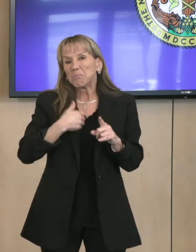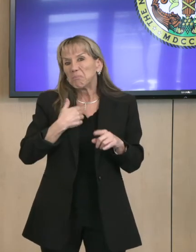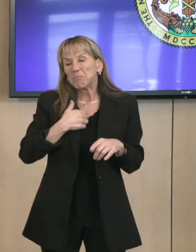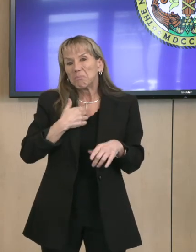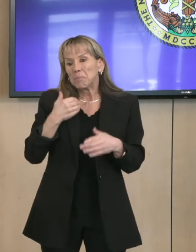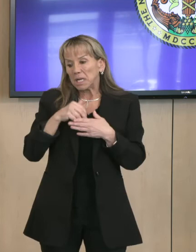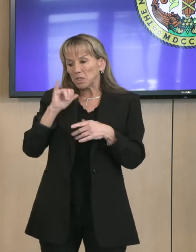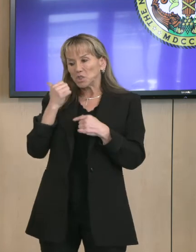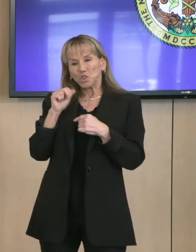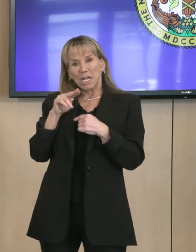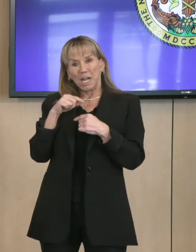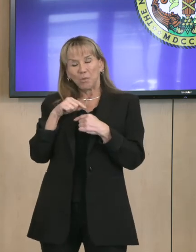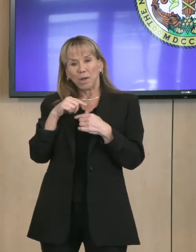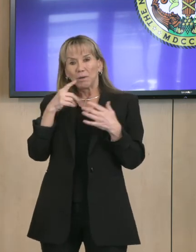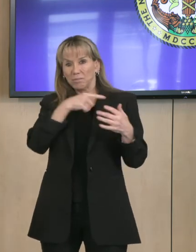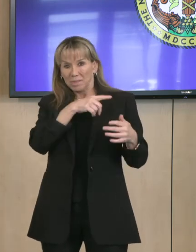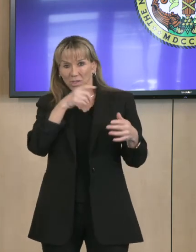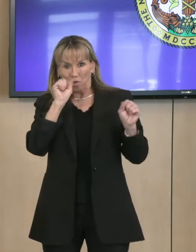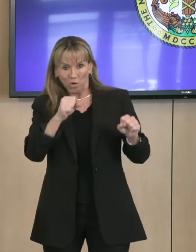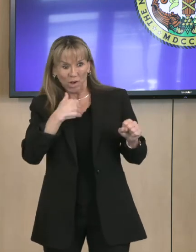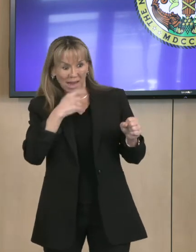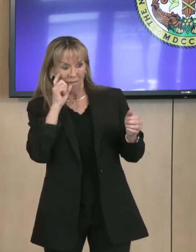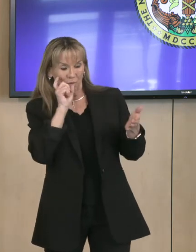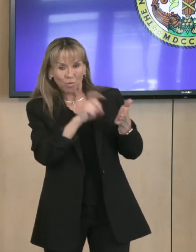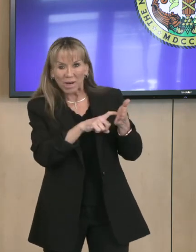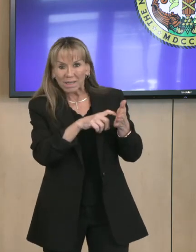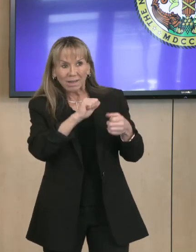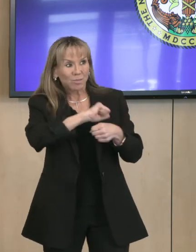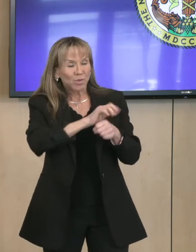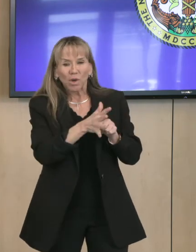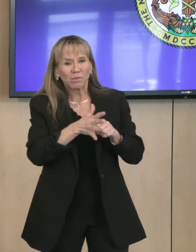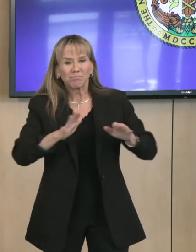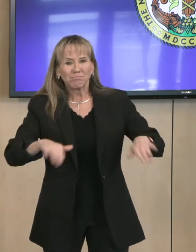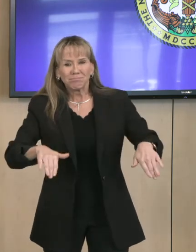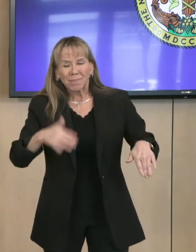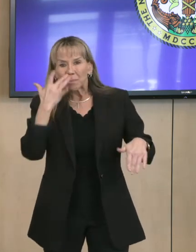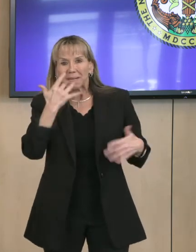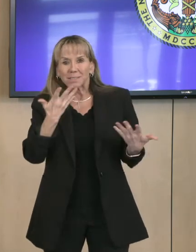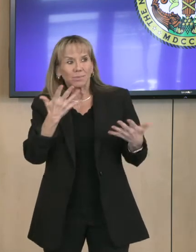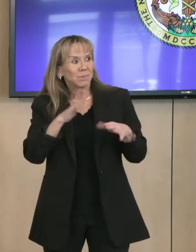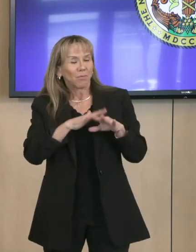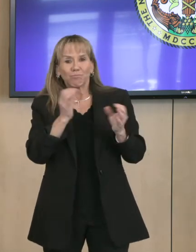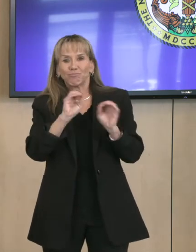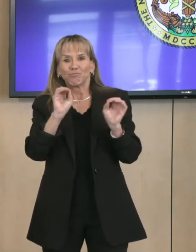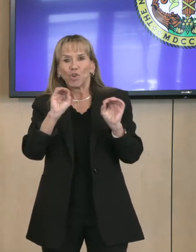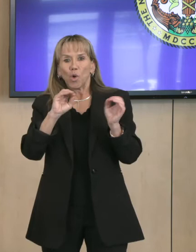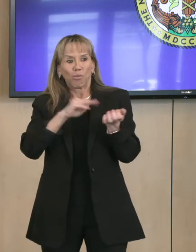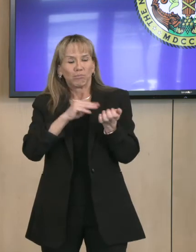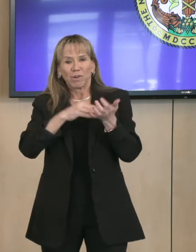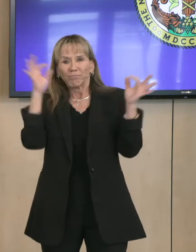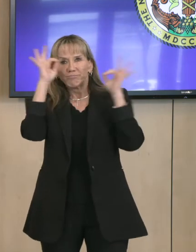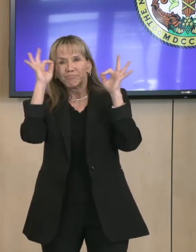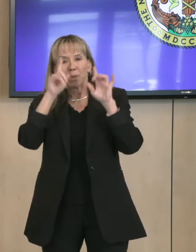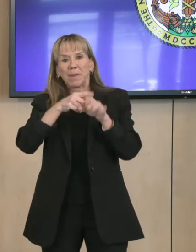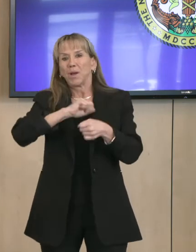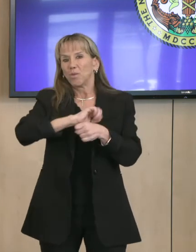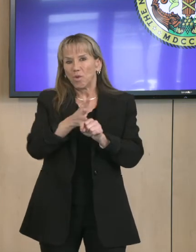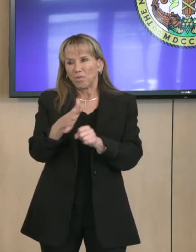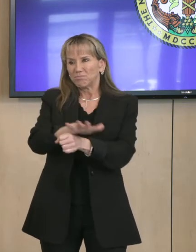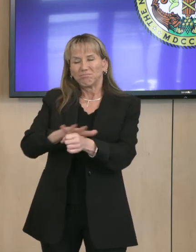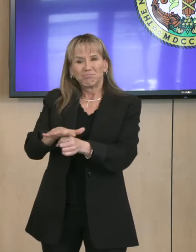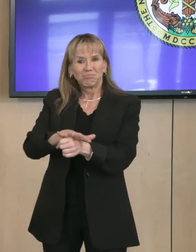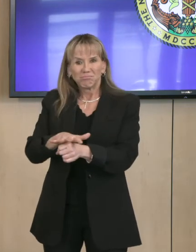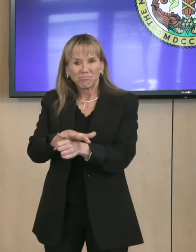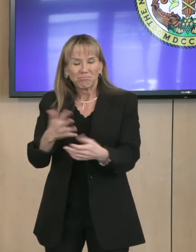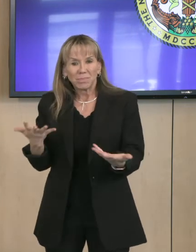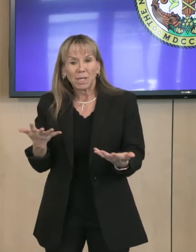wouldn't have been able to be recognized or diagnosed because it wasn't on any physician's radar locally. I can